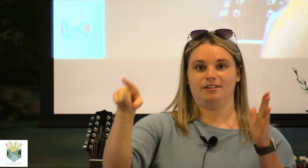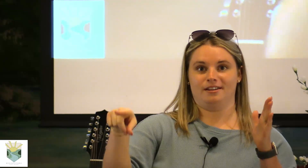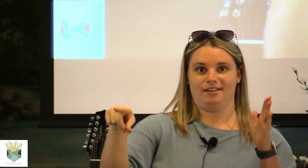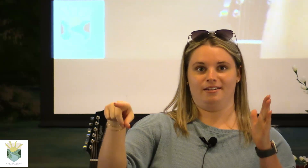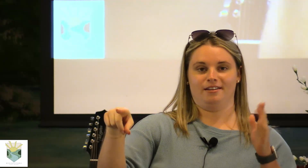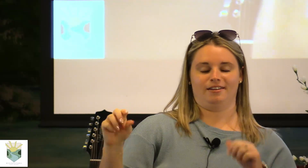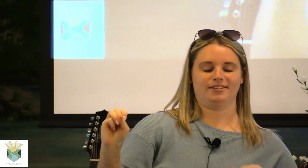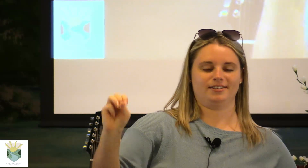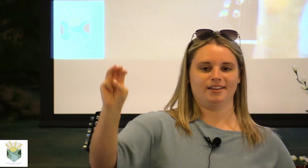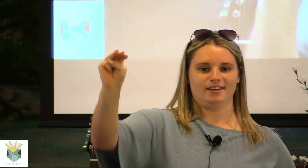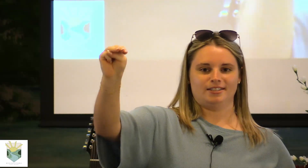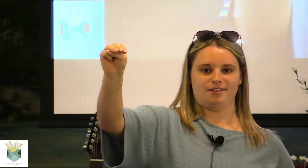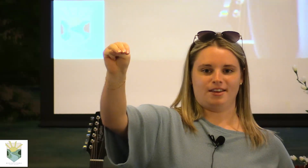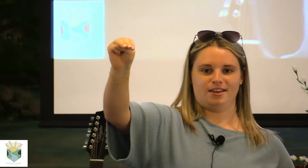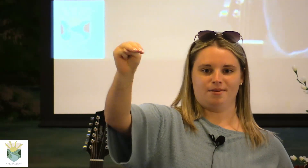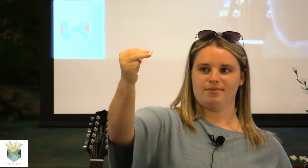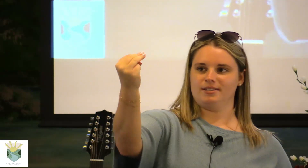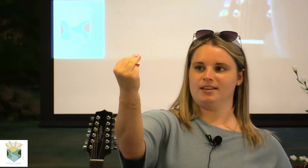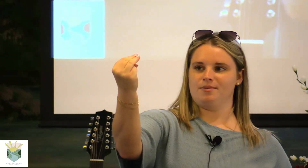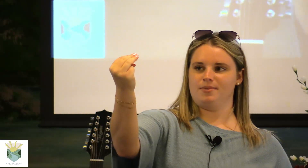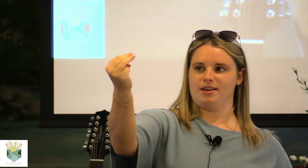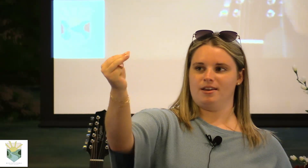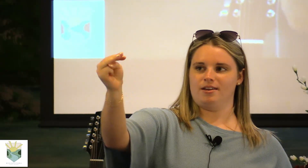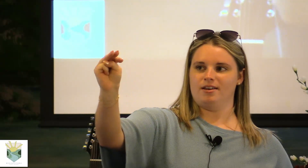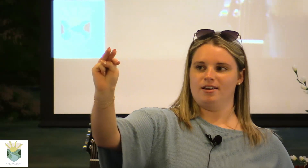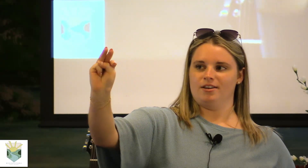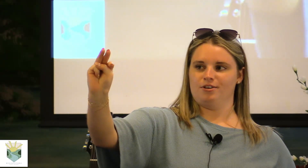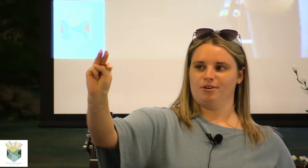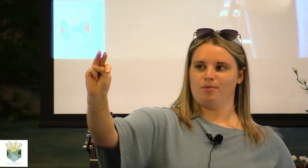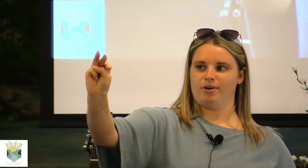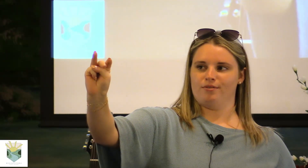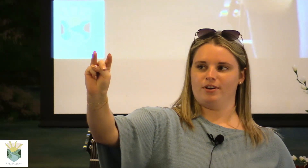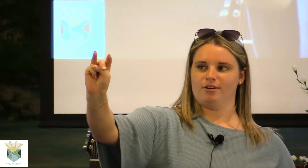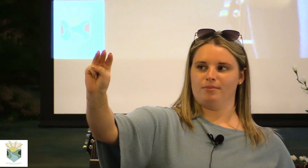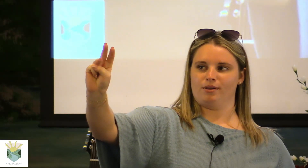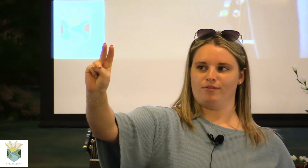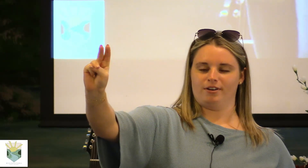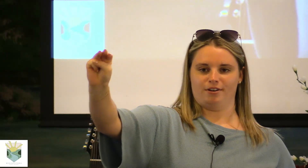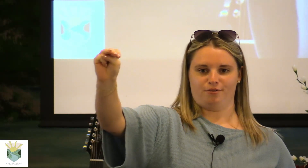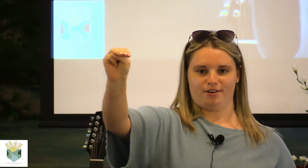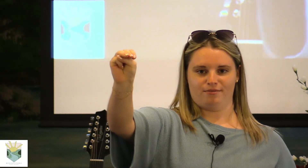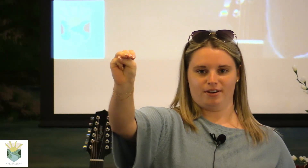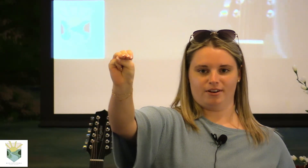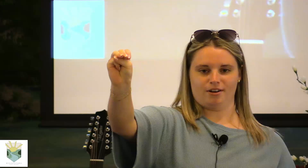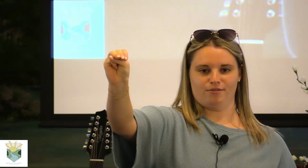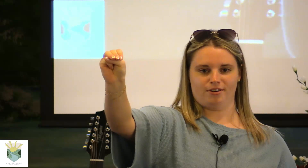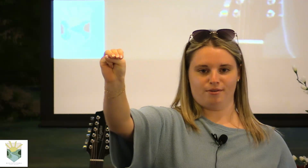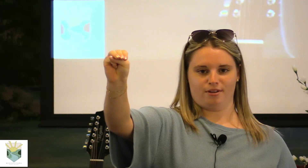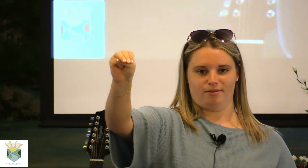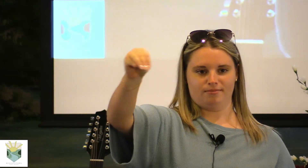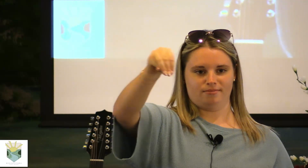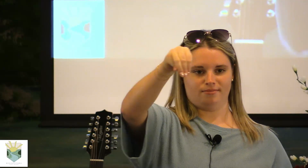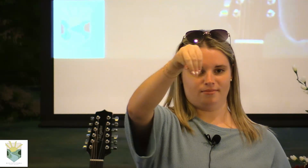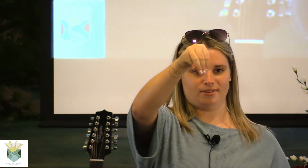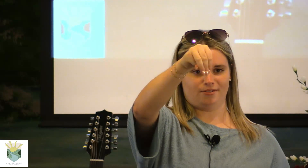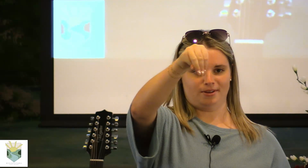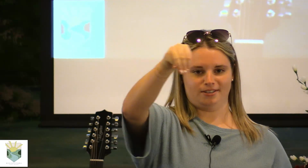N does. So the M is going to be your pointer finger, middle finger, and ring finger over your thumb. Everybody see that